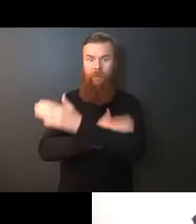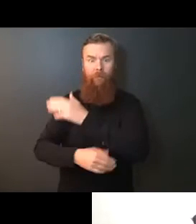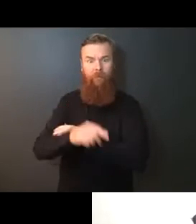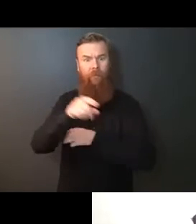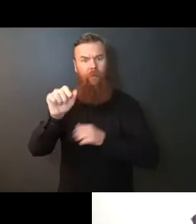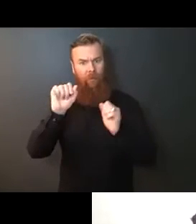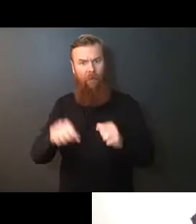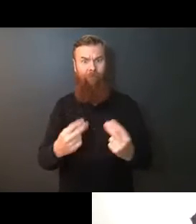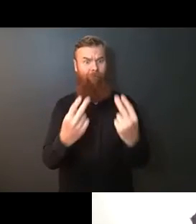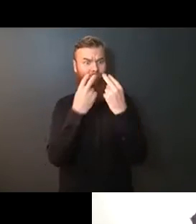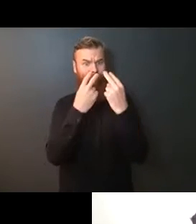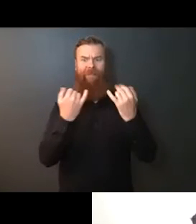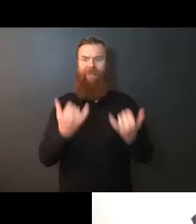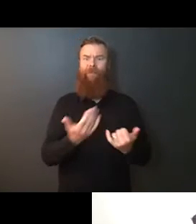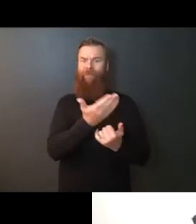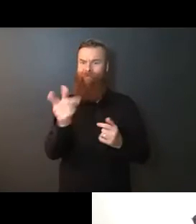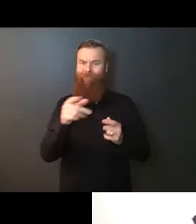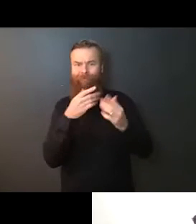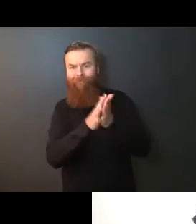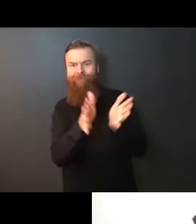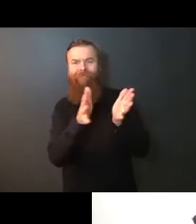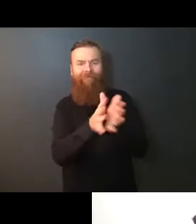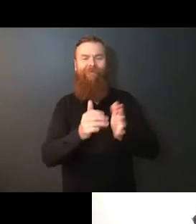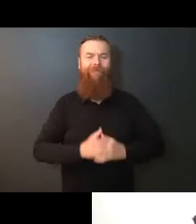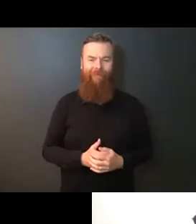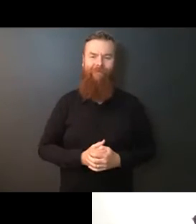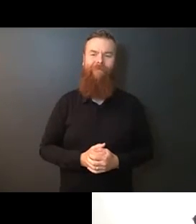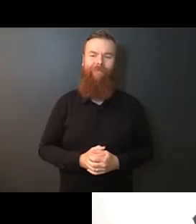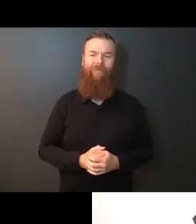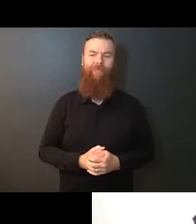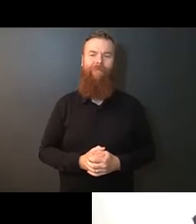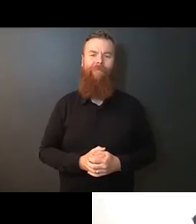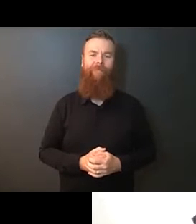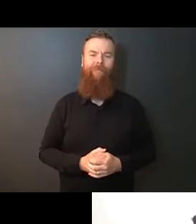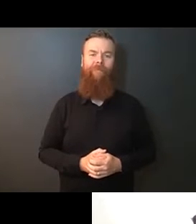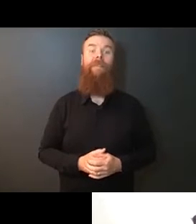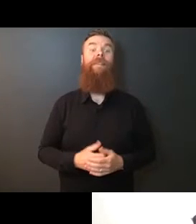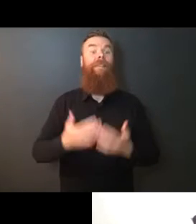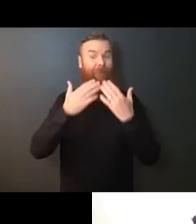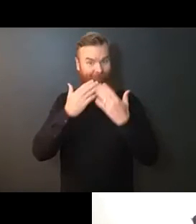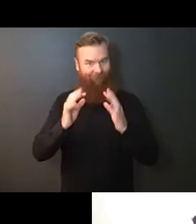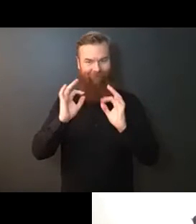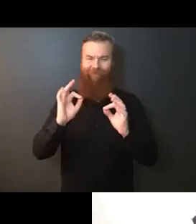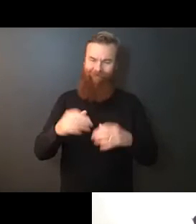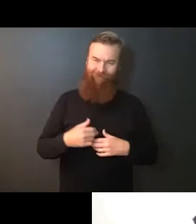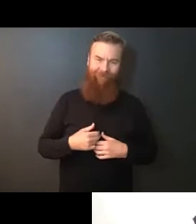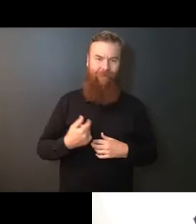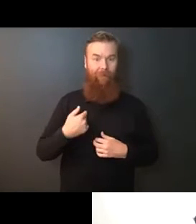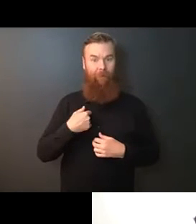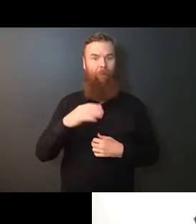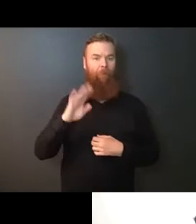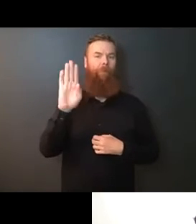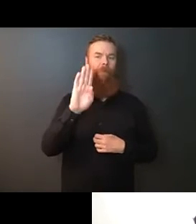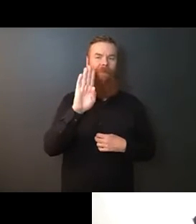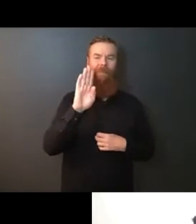Right, wonderful. Thank you very much. Once again, my name is Betty Najjemba.